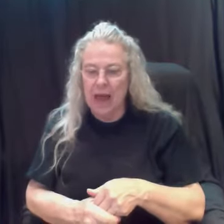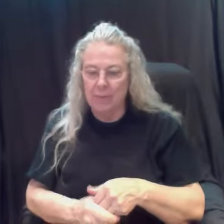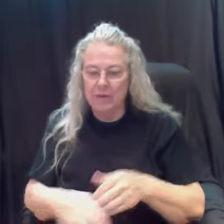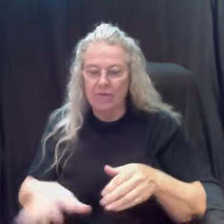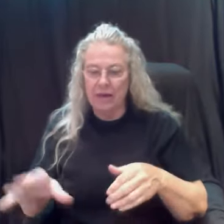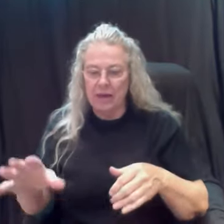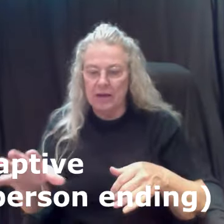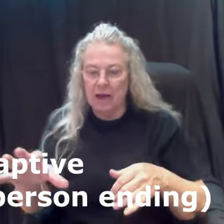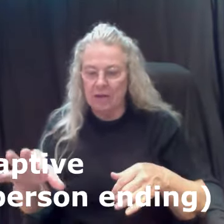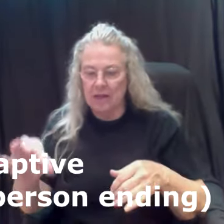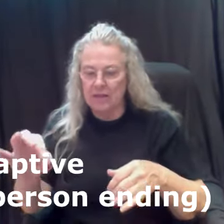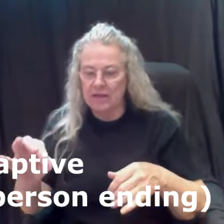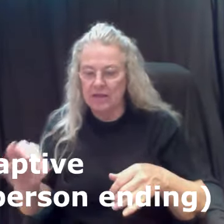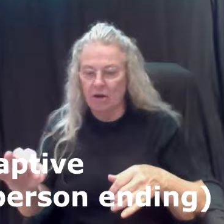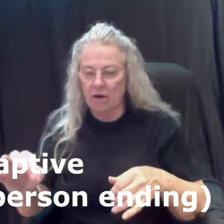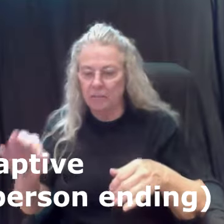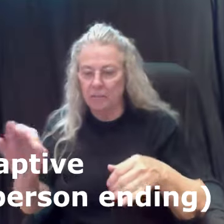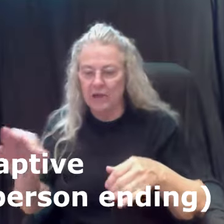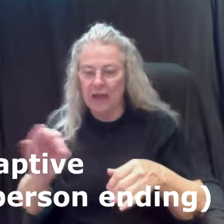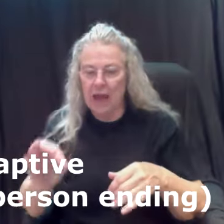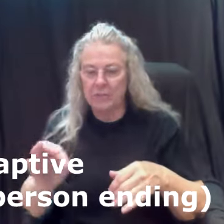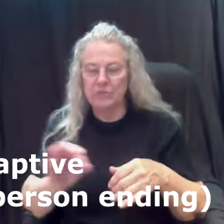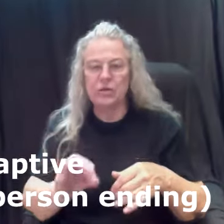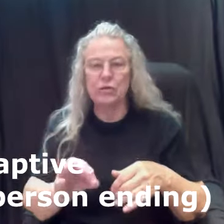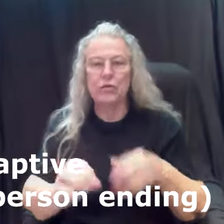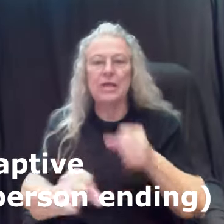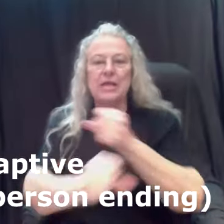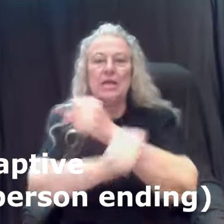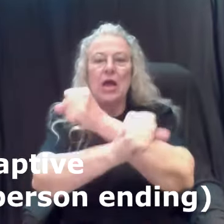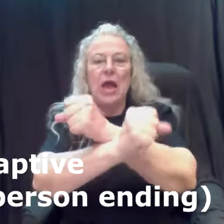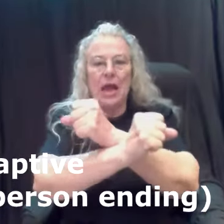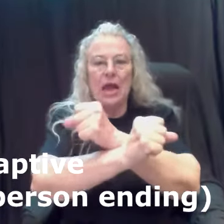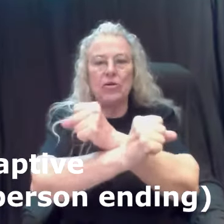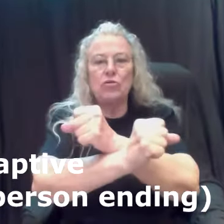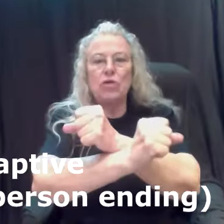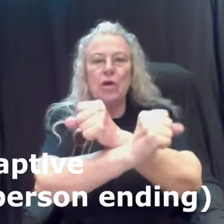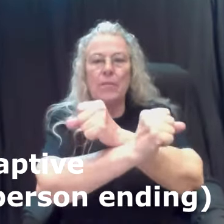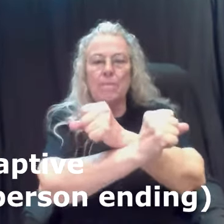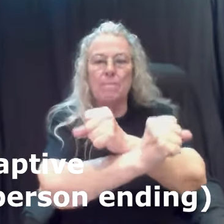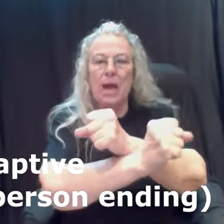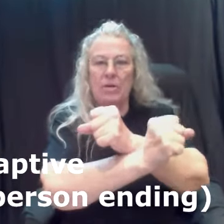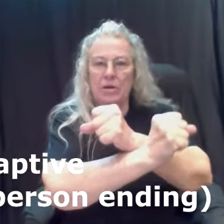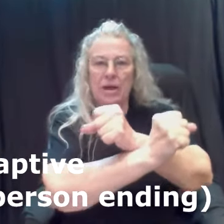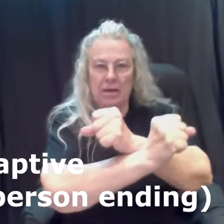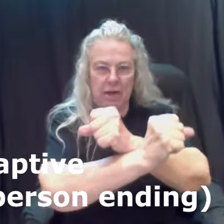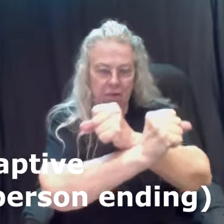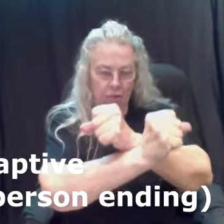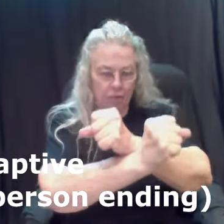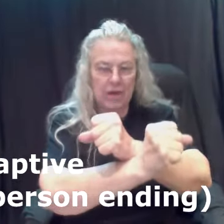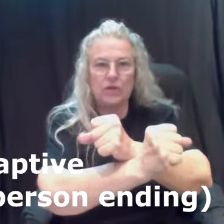Captive. Now, in this song, the captives to release, and you talk about bound, like at the wrist where